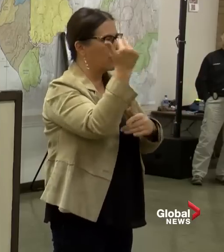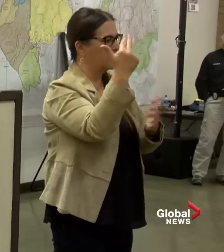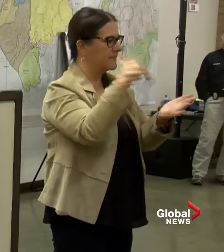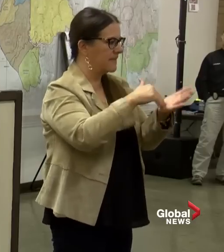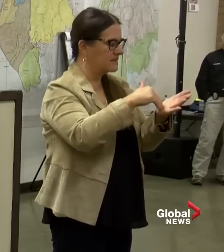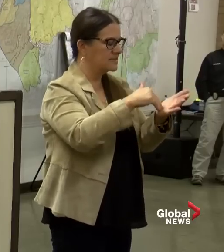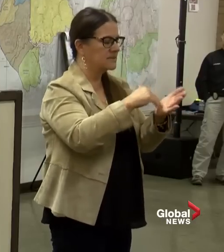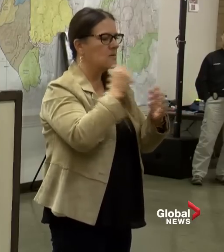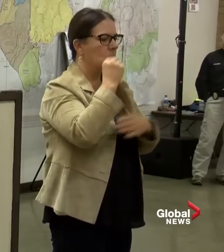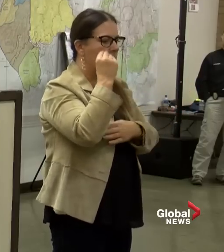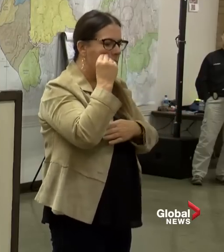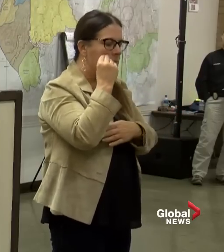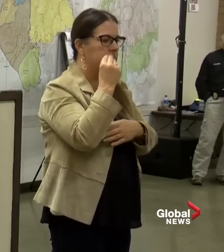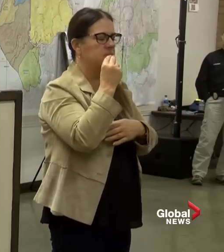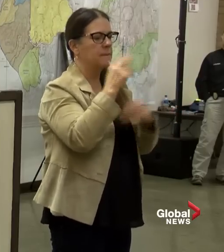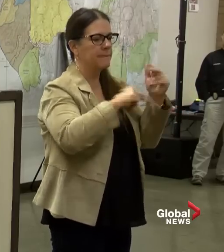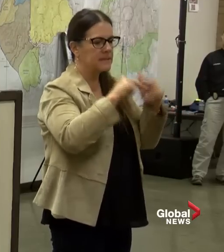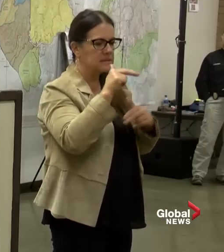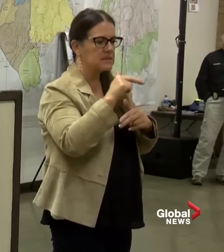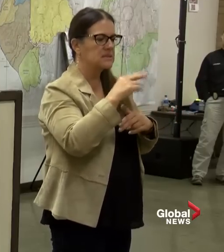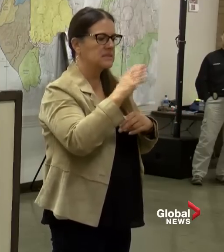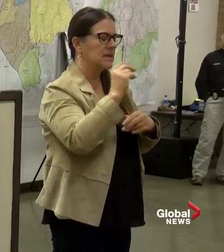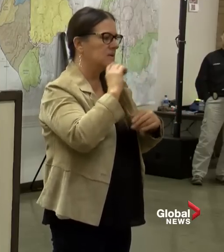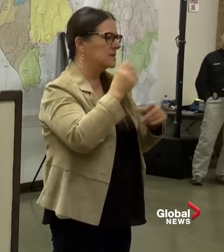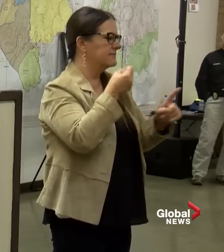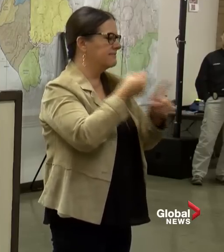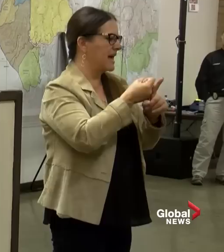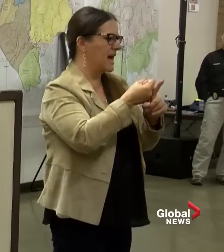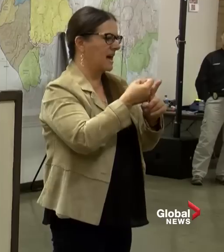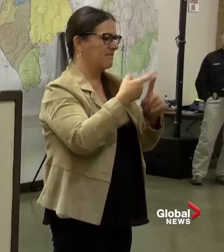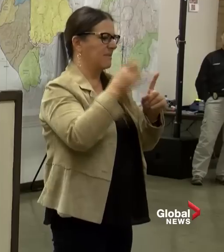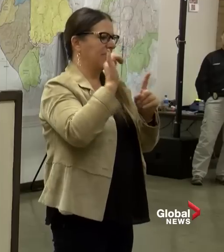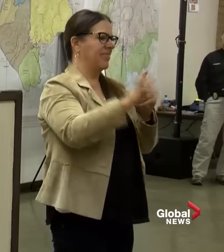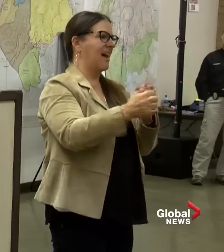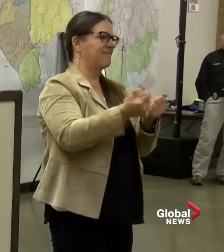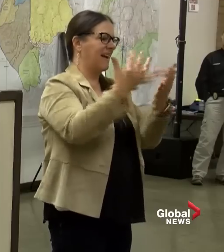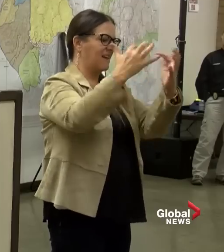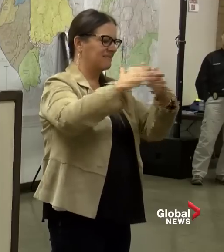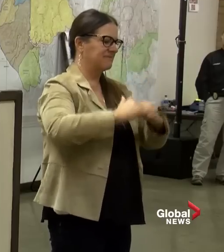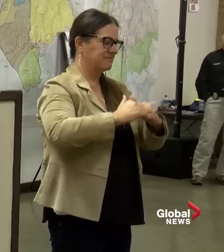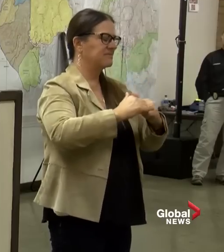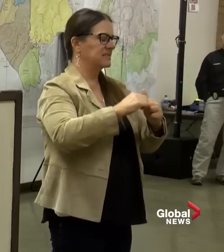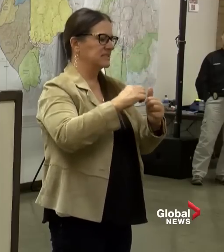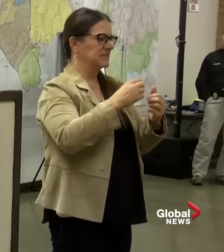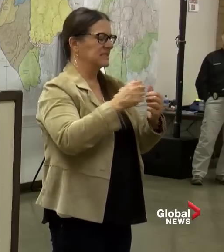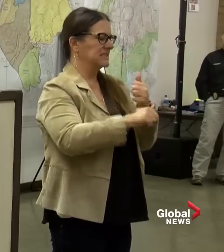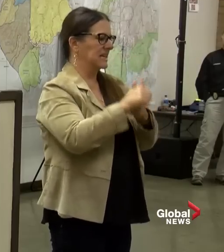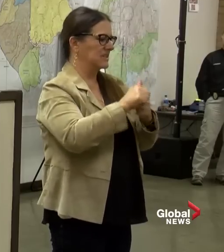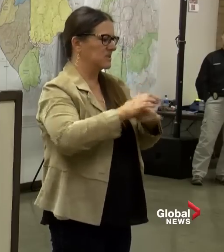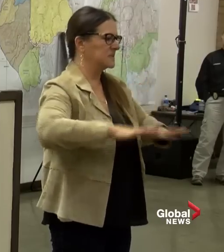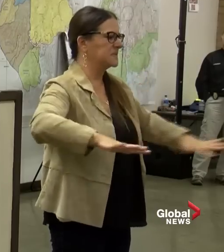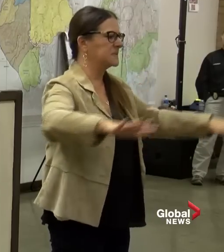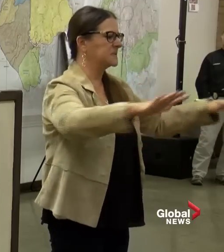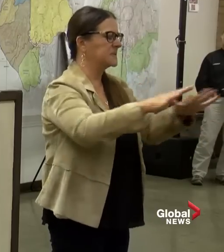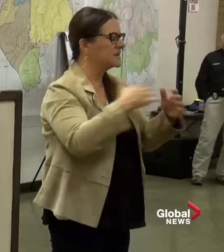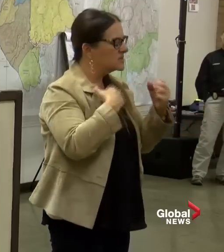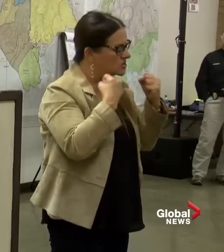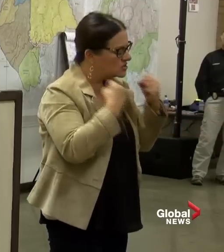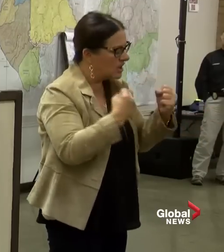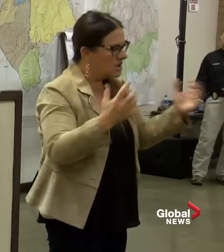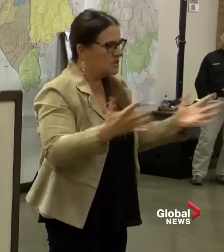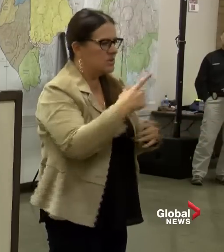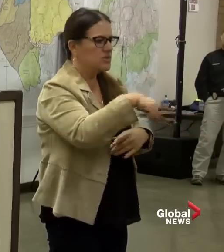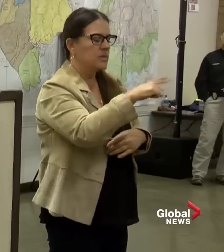and environmental concerns. I strongly urge evacuees to refrain from living on your destroyed